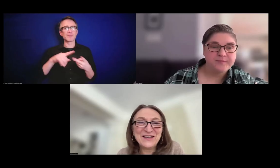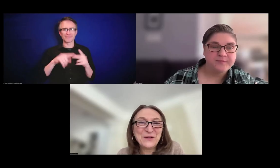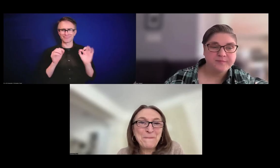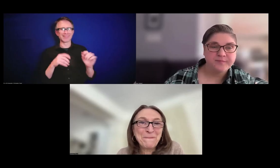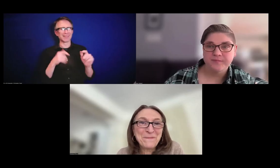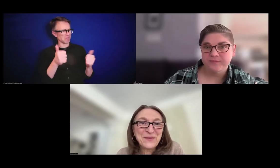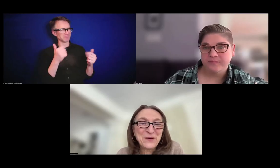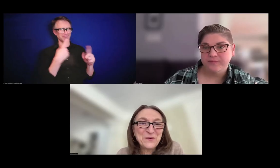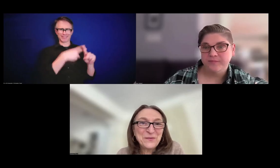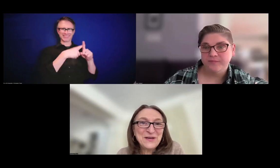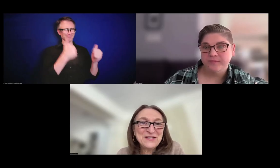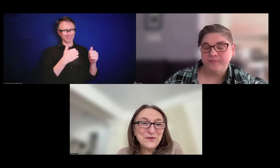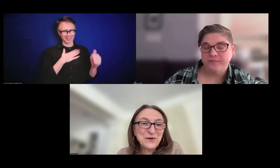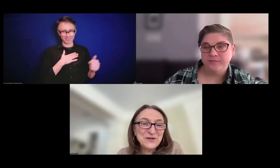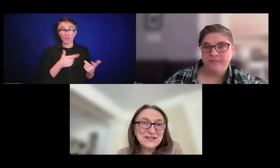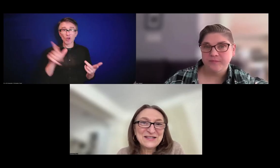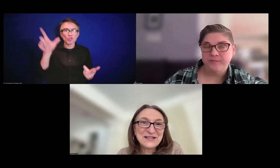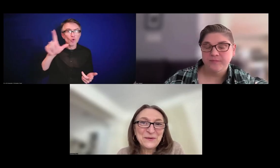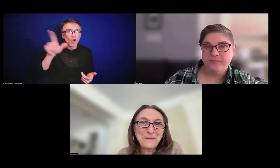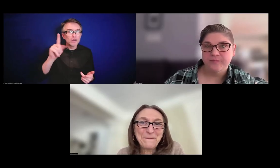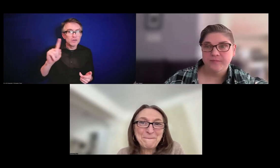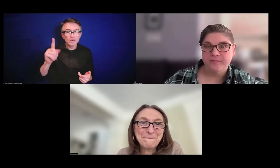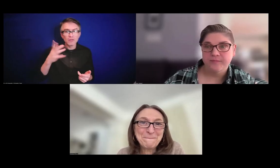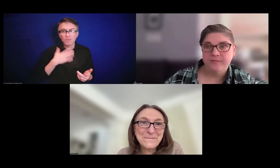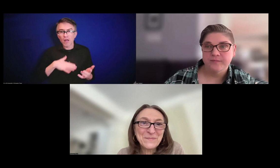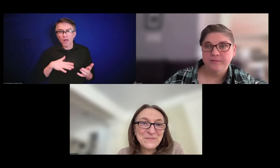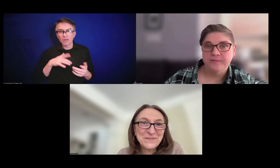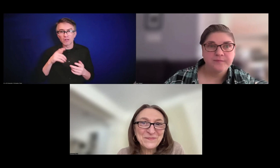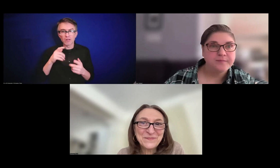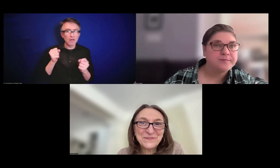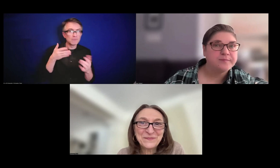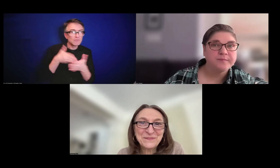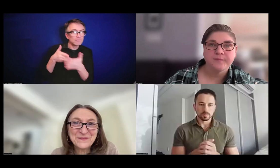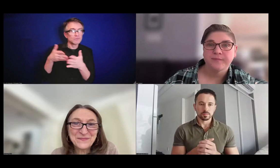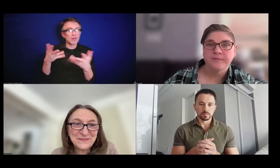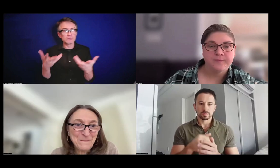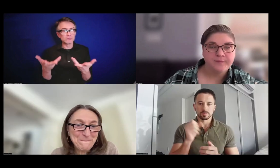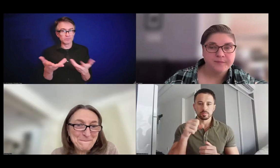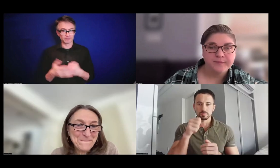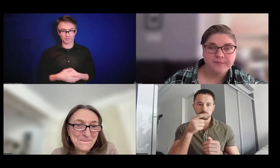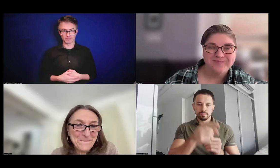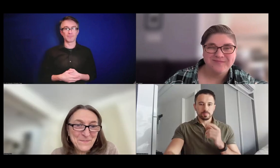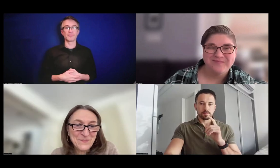or ways forward? I would.